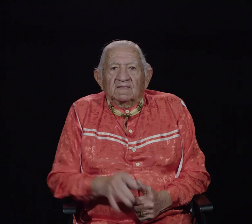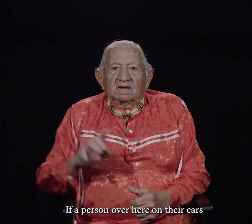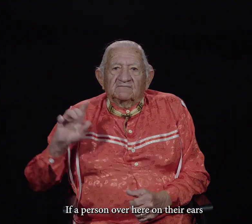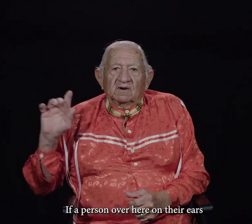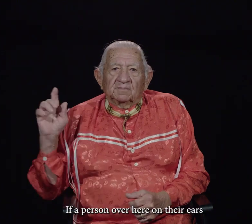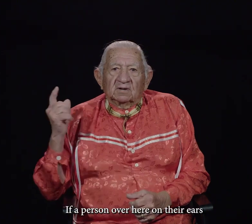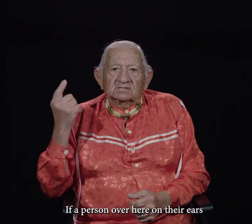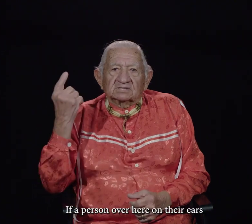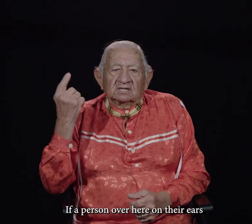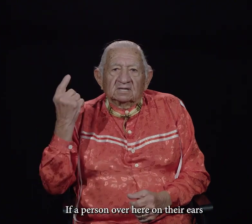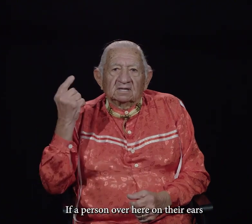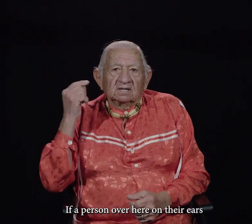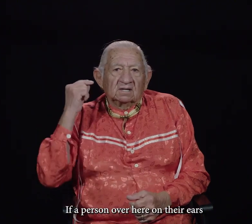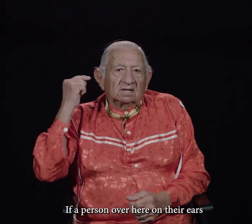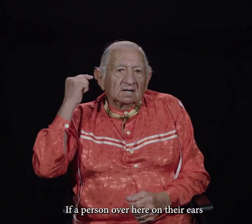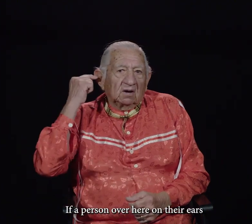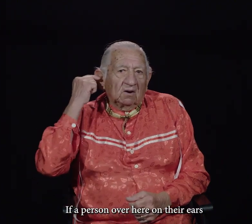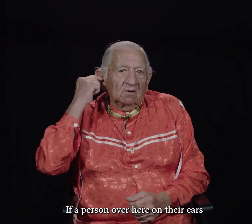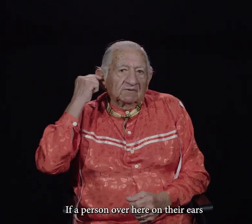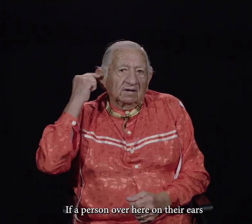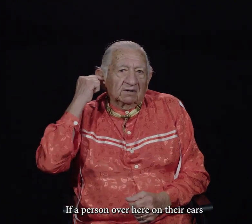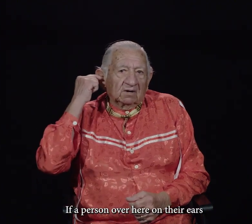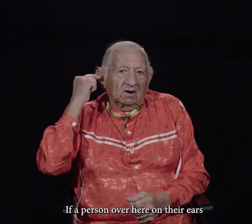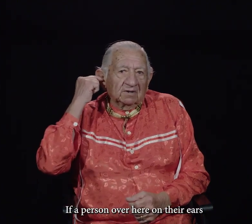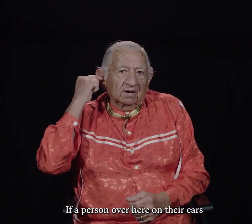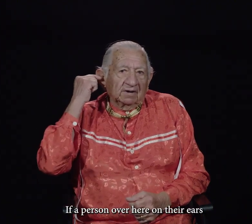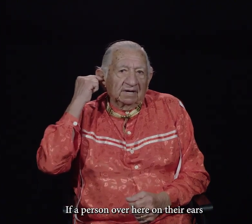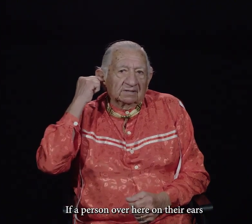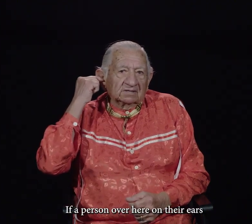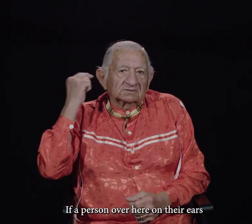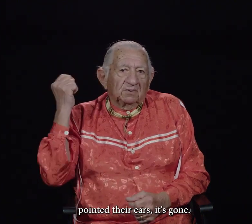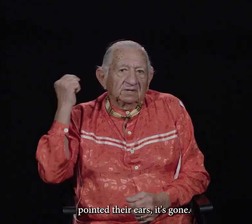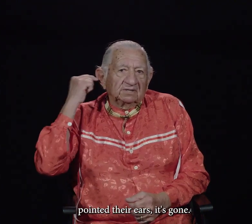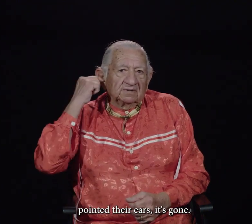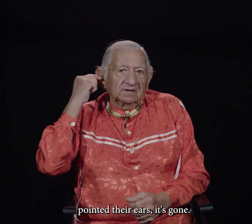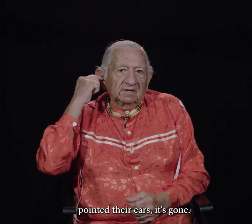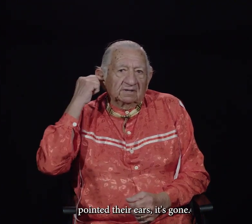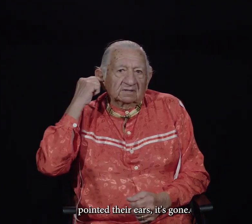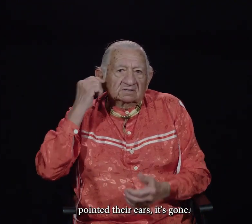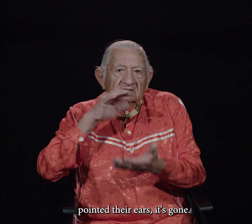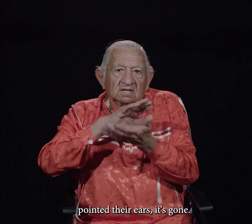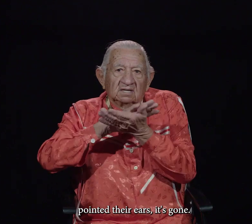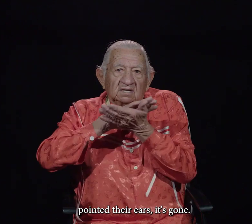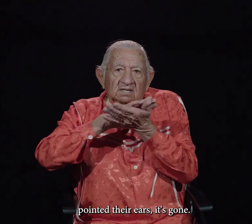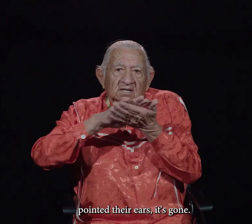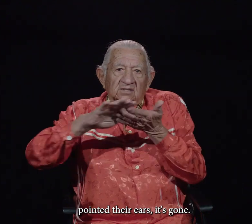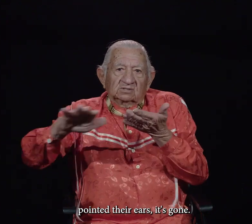If a person over here on their ears, point to their ears, it's